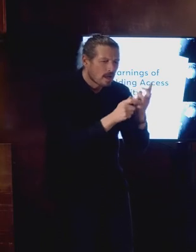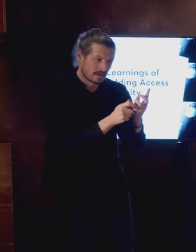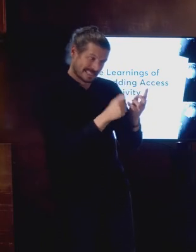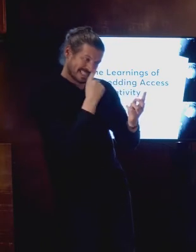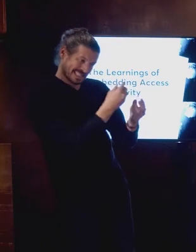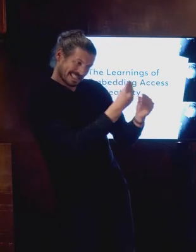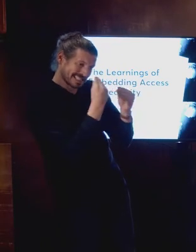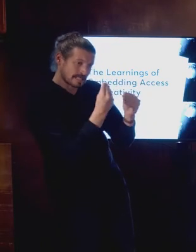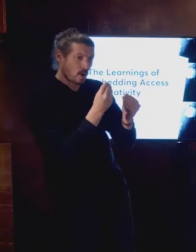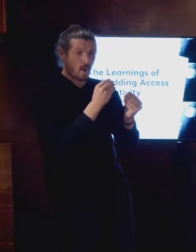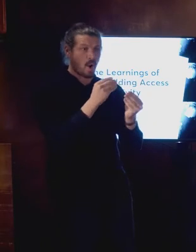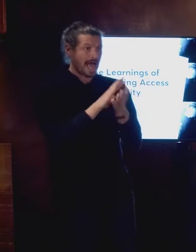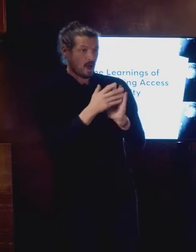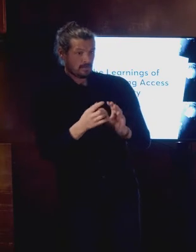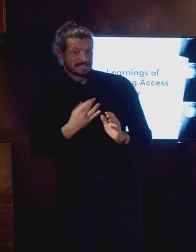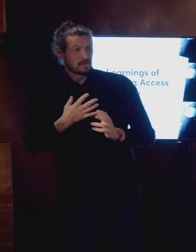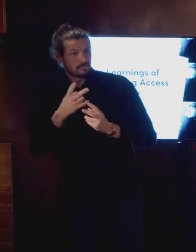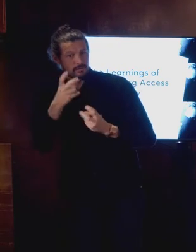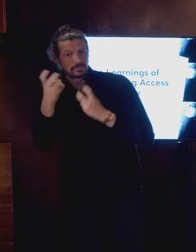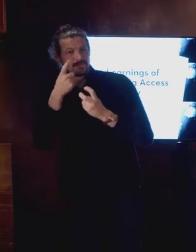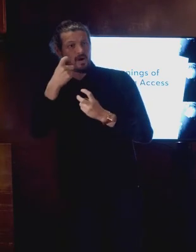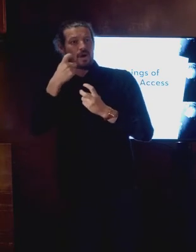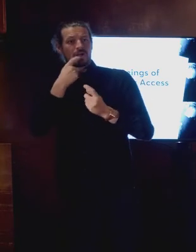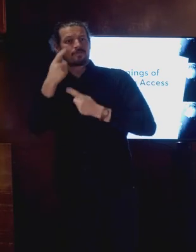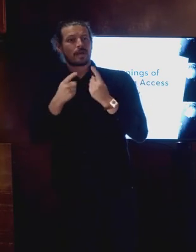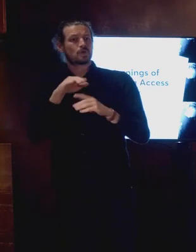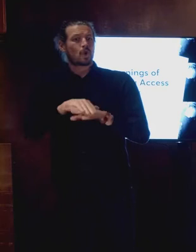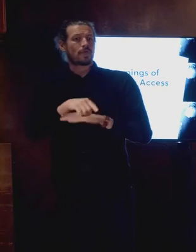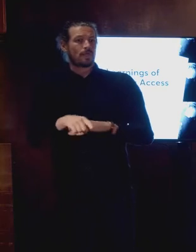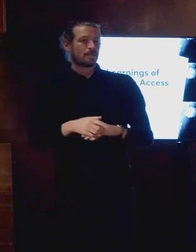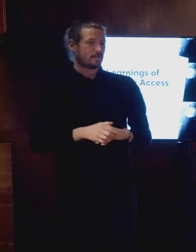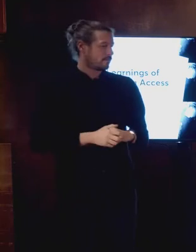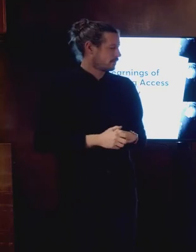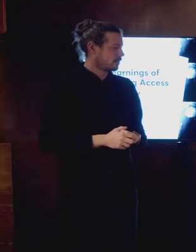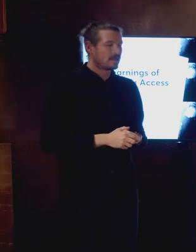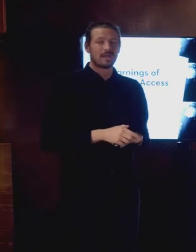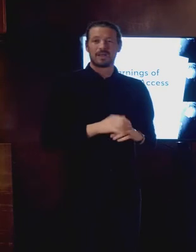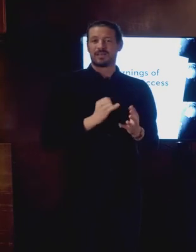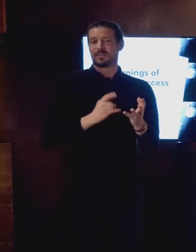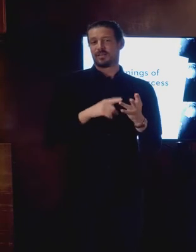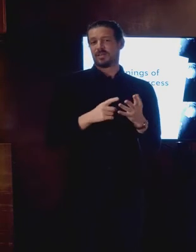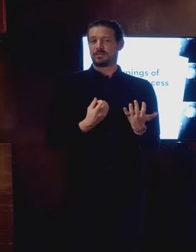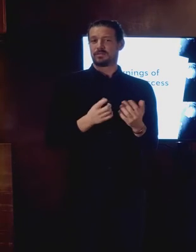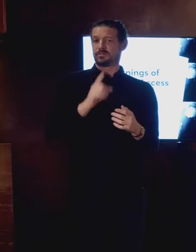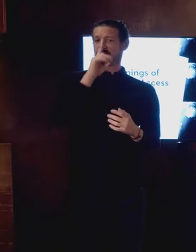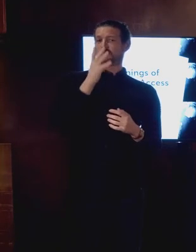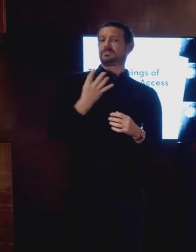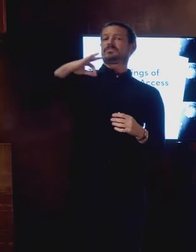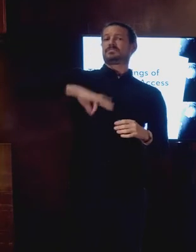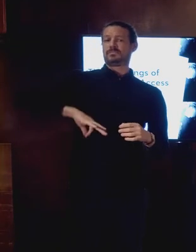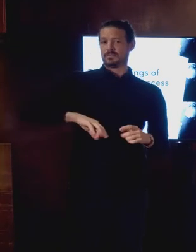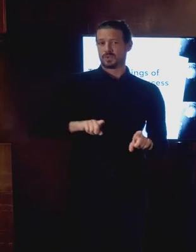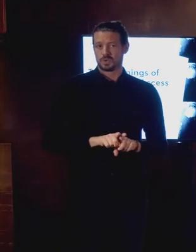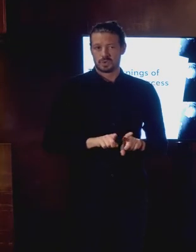that knowledge to kind of create or to work in that way? So that was a really, I think, one of the best